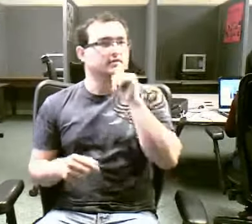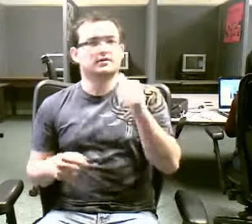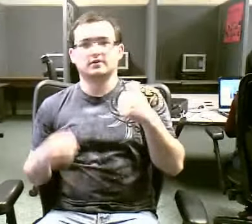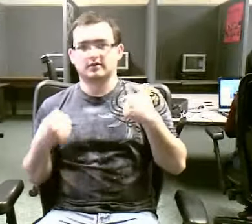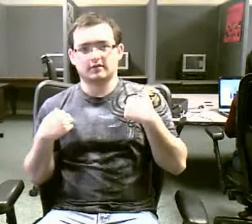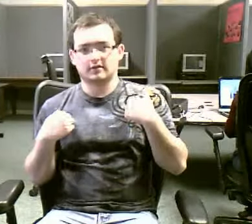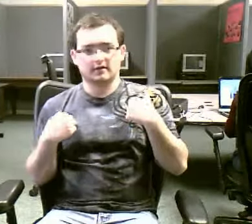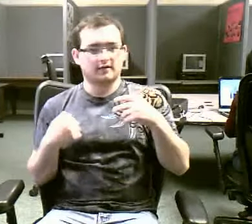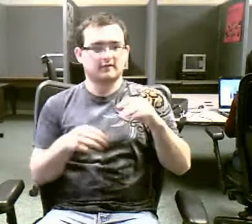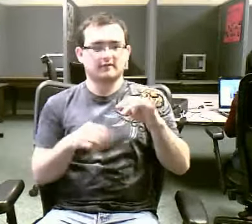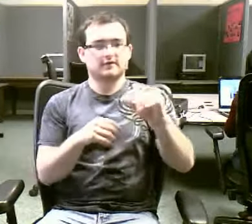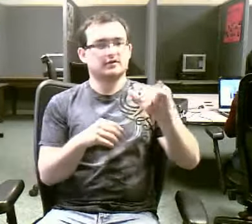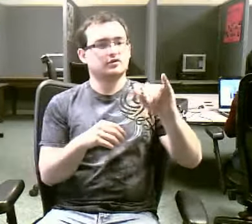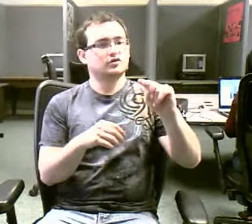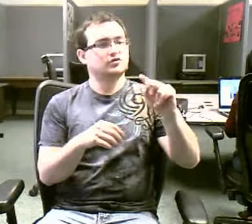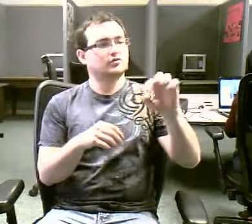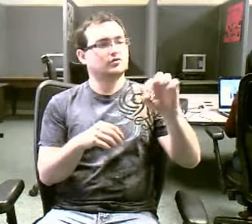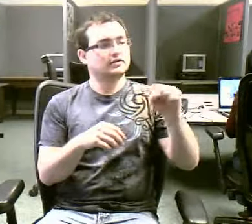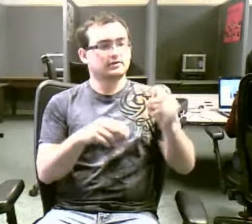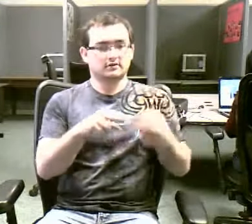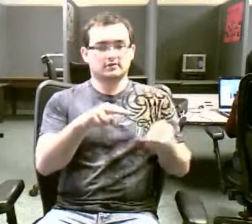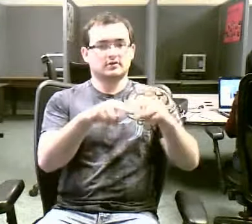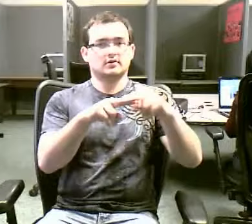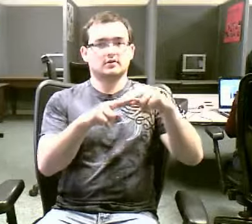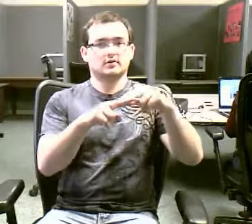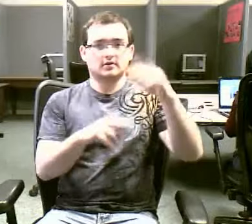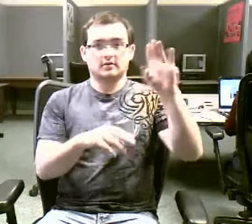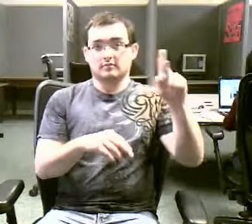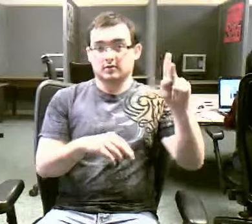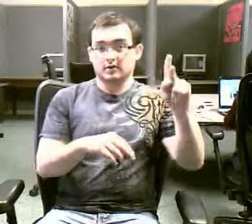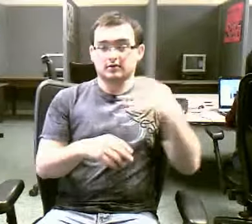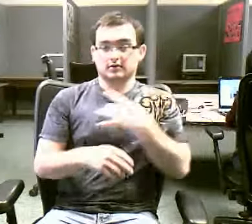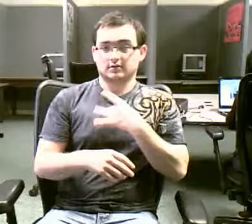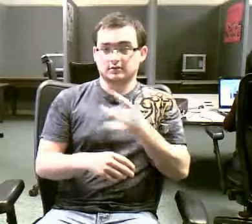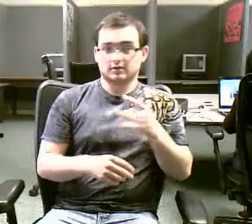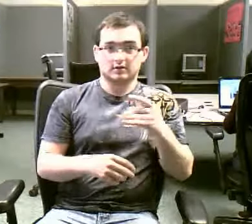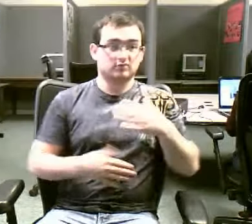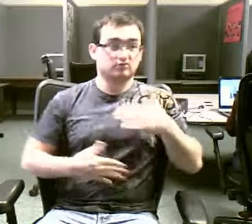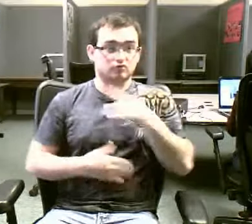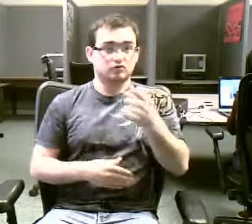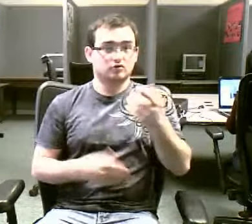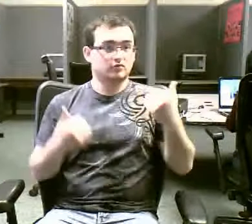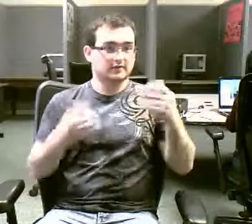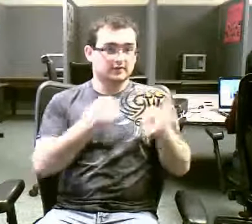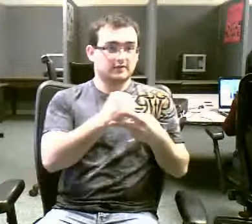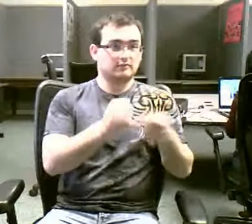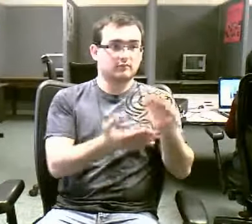around. And I just constantly remember that story every time I walk in a bank to deposit my check.